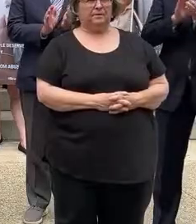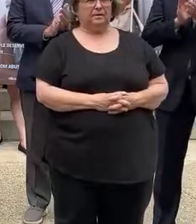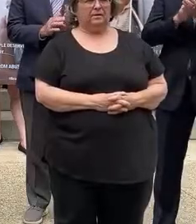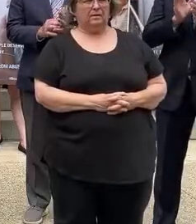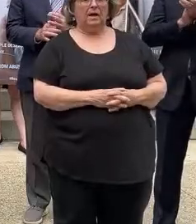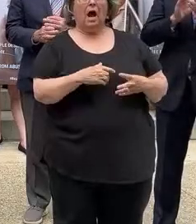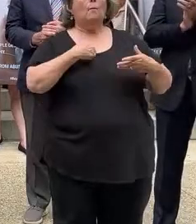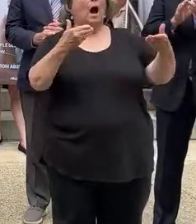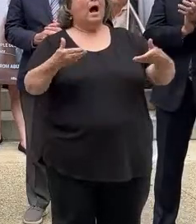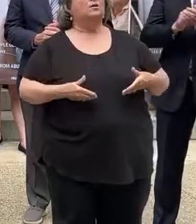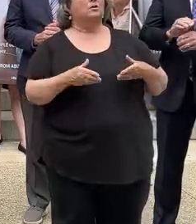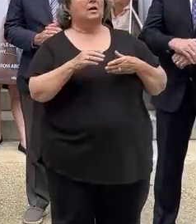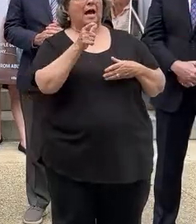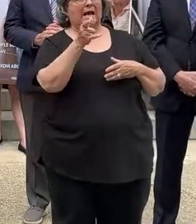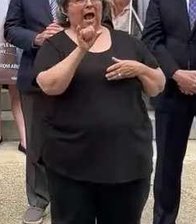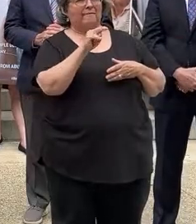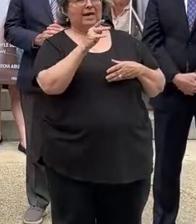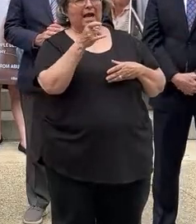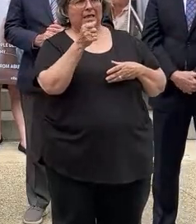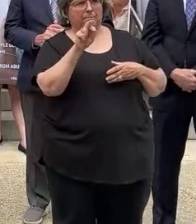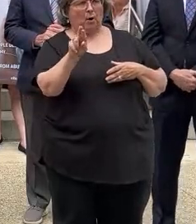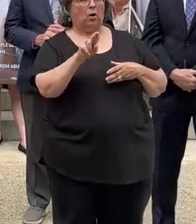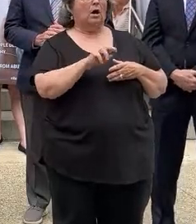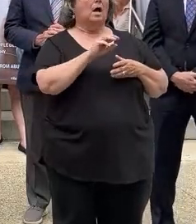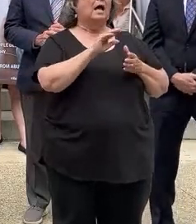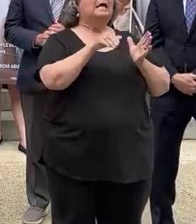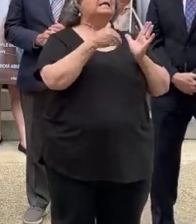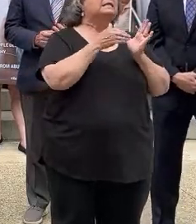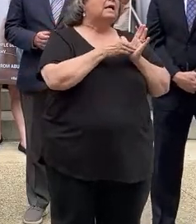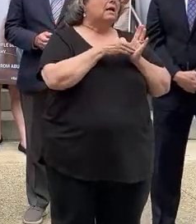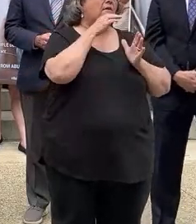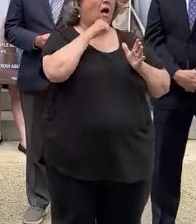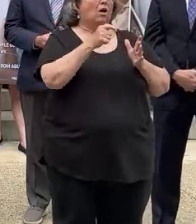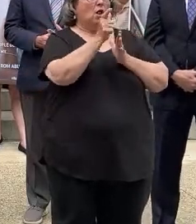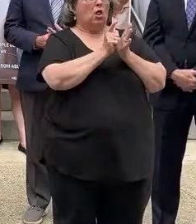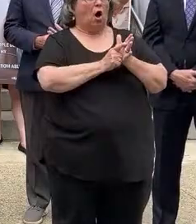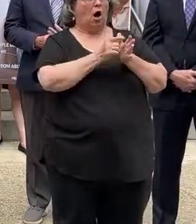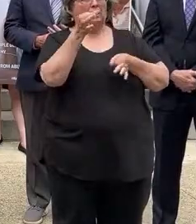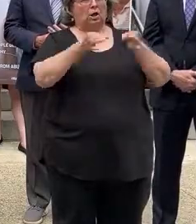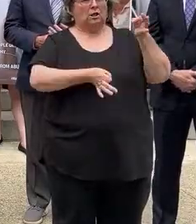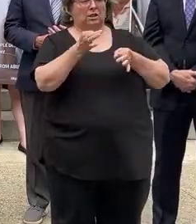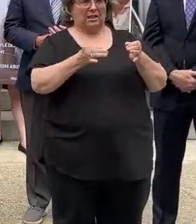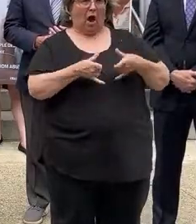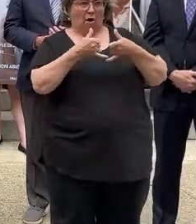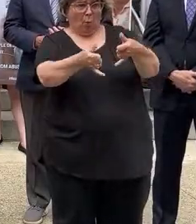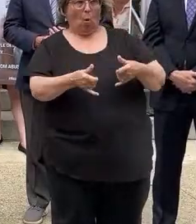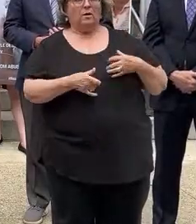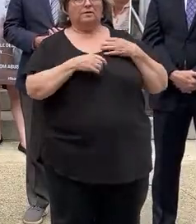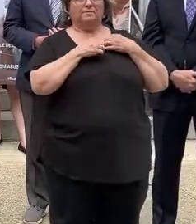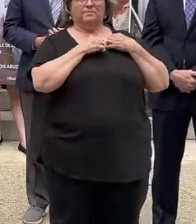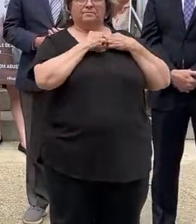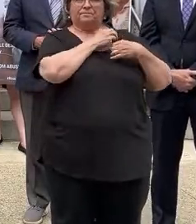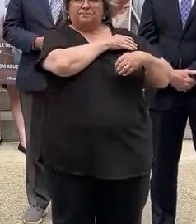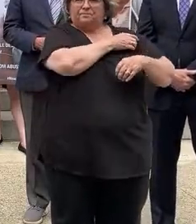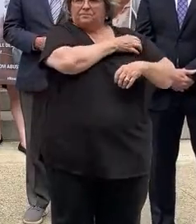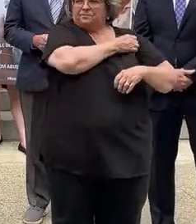So I'd like to introduce Gavin Kaspar from the Center for Elder Law and Justice. He has an award to give out.